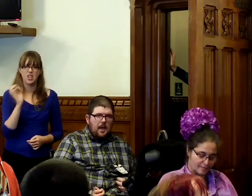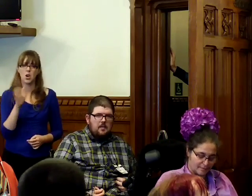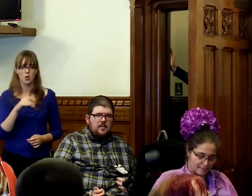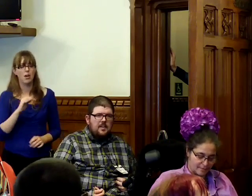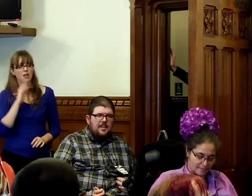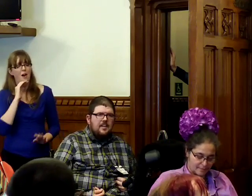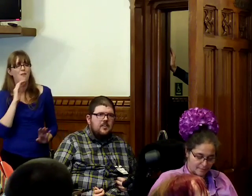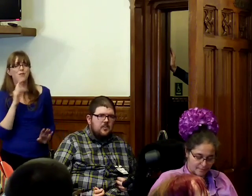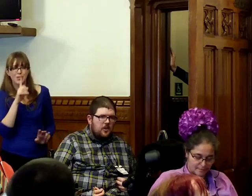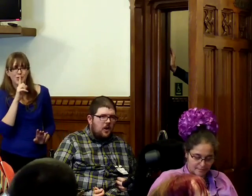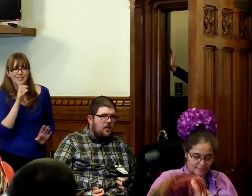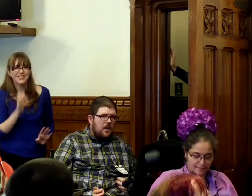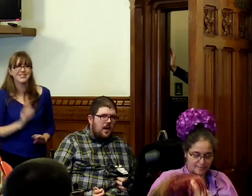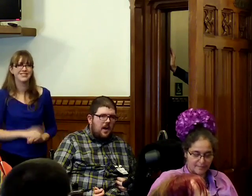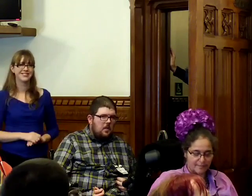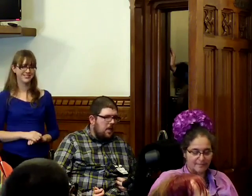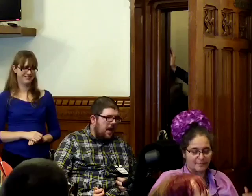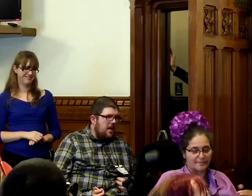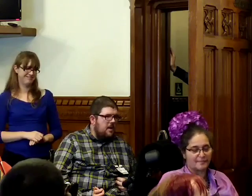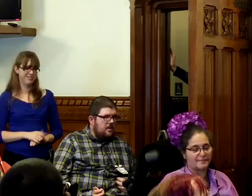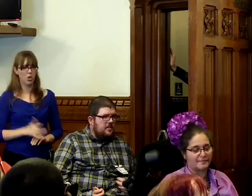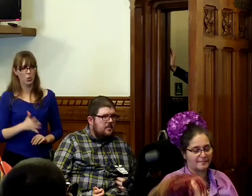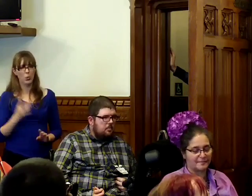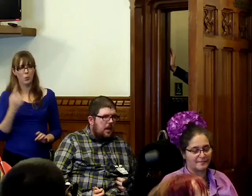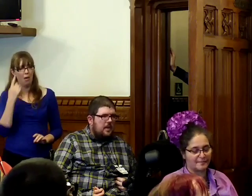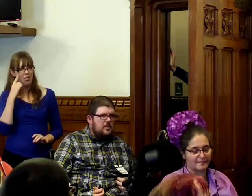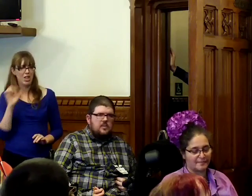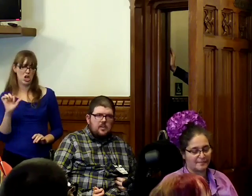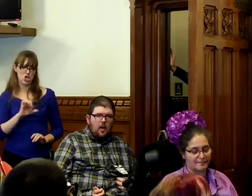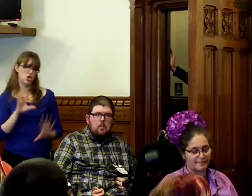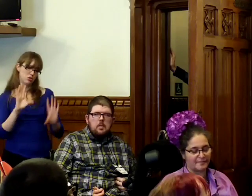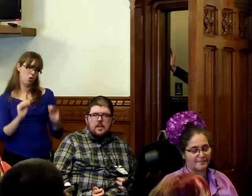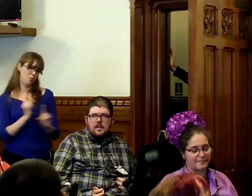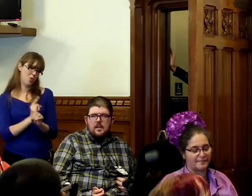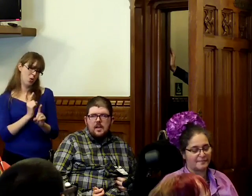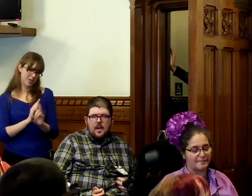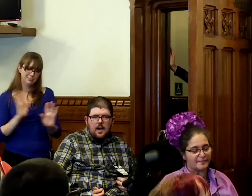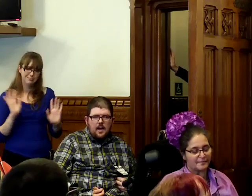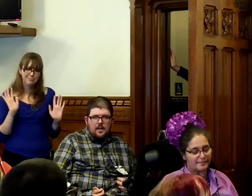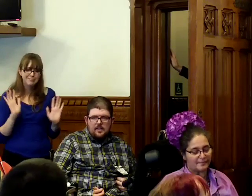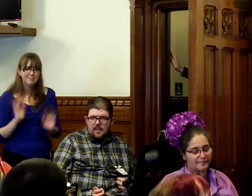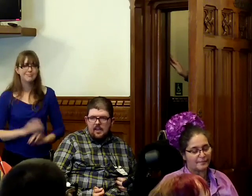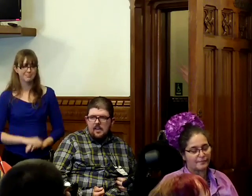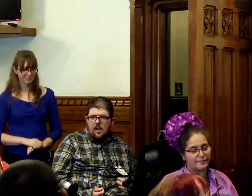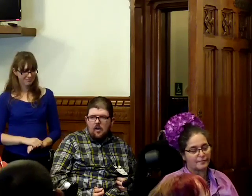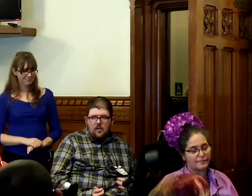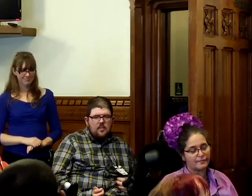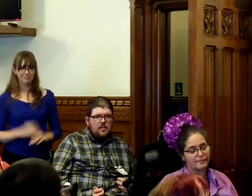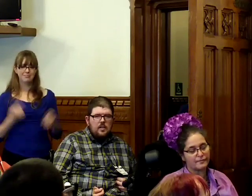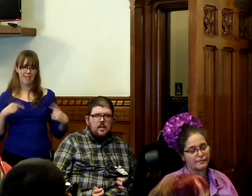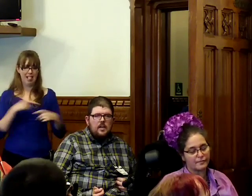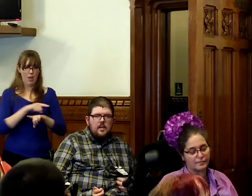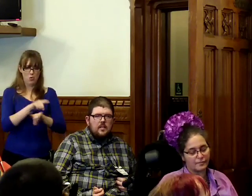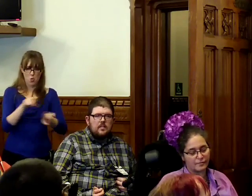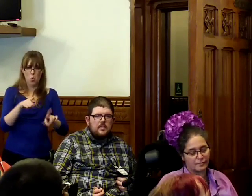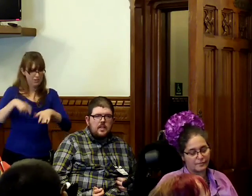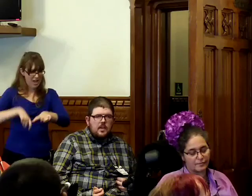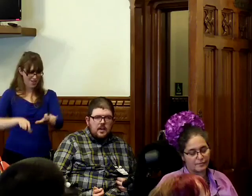well, I don't know. So I better stop and let you all